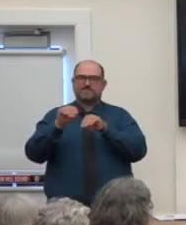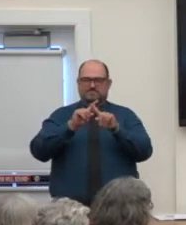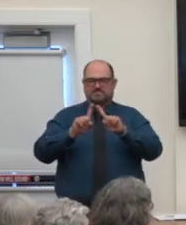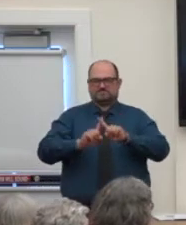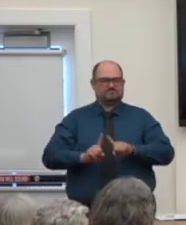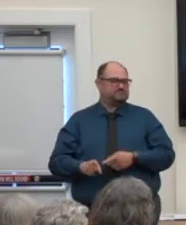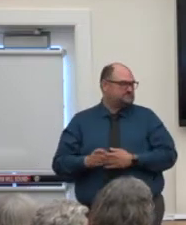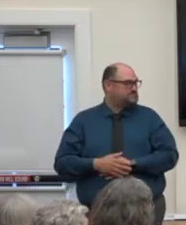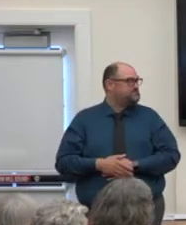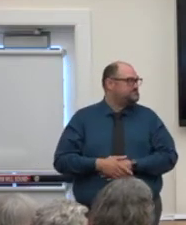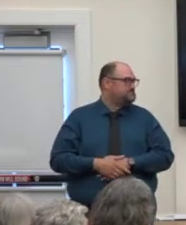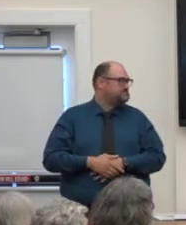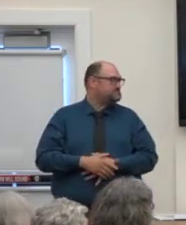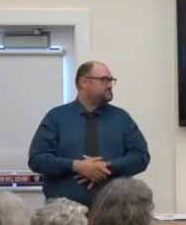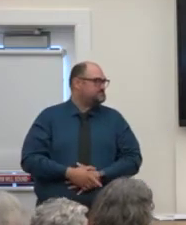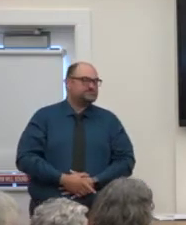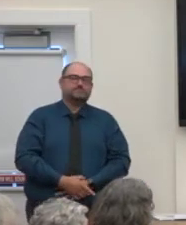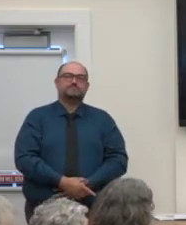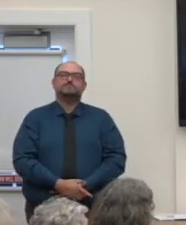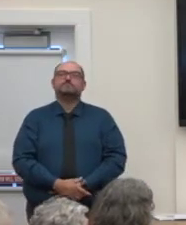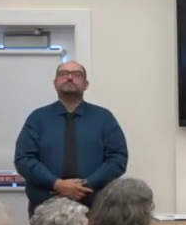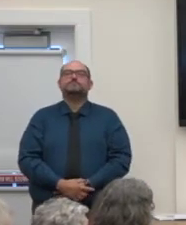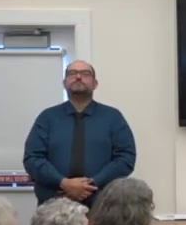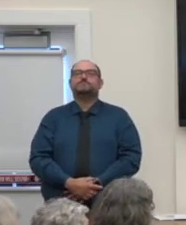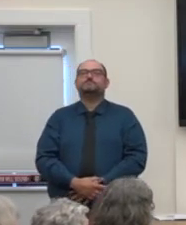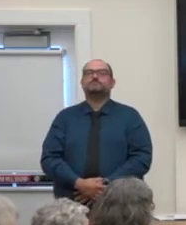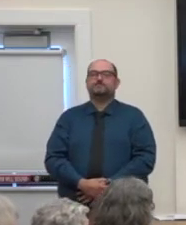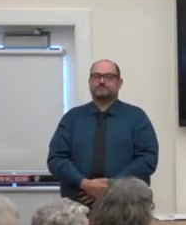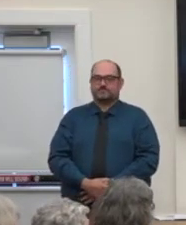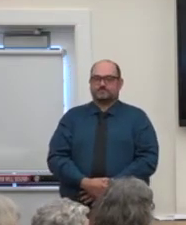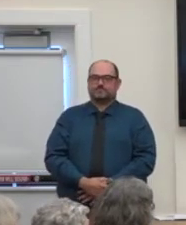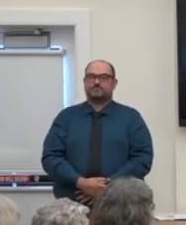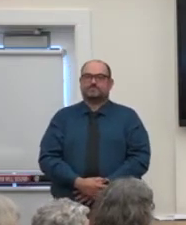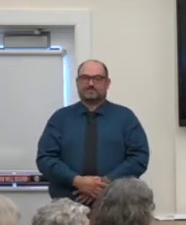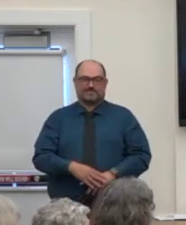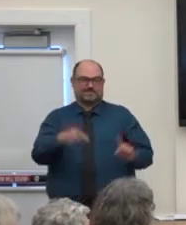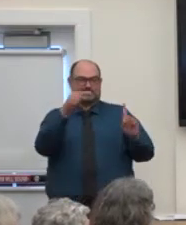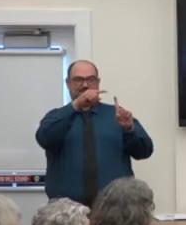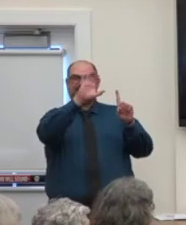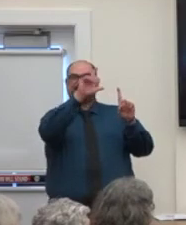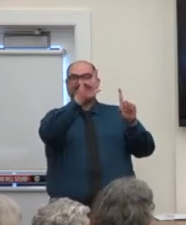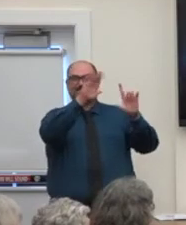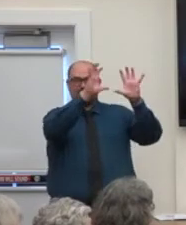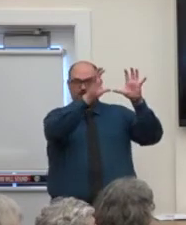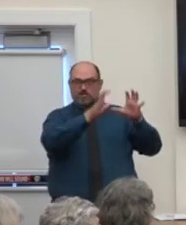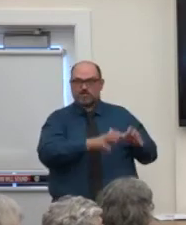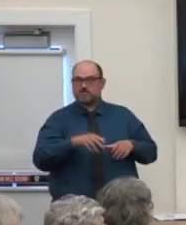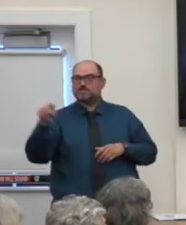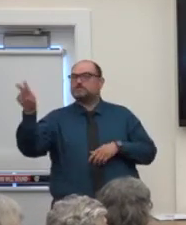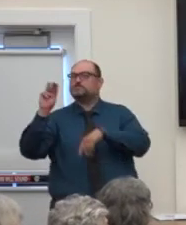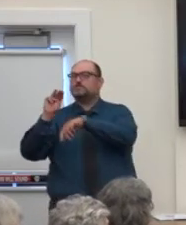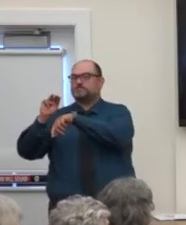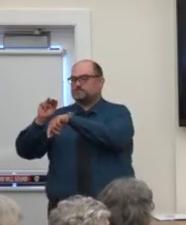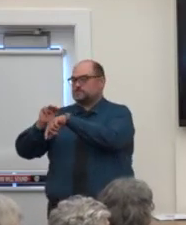And all of those were preserved in Martha's Vineyard Sign Language.